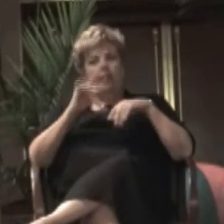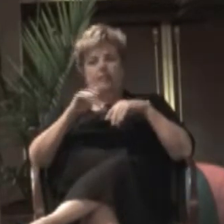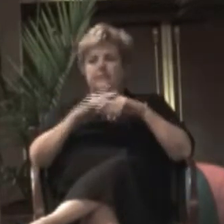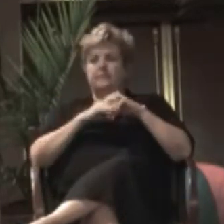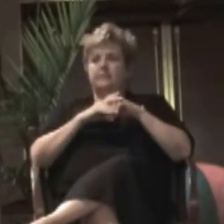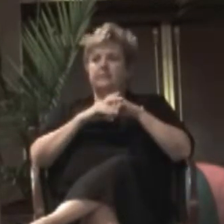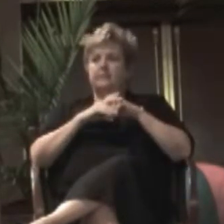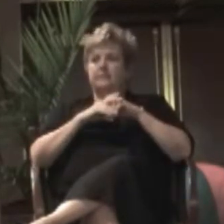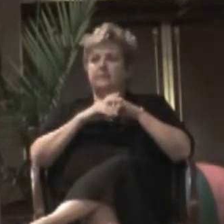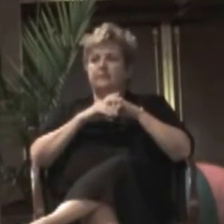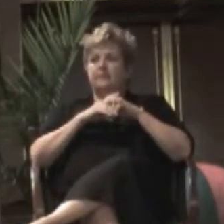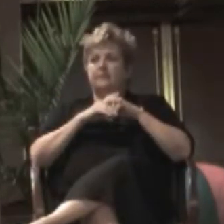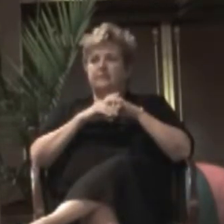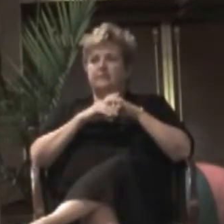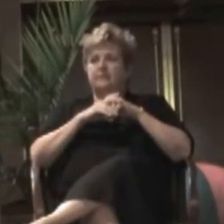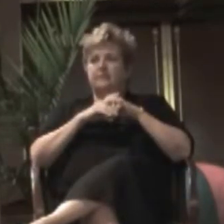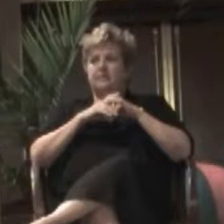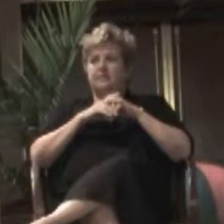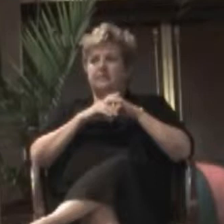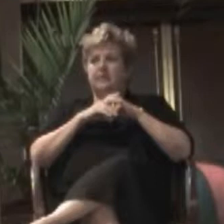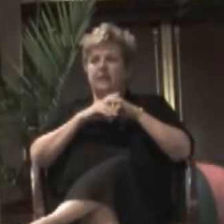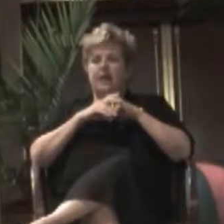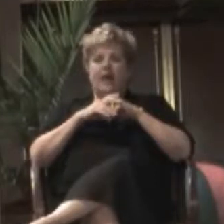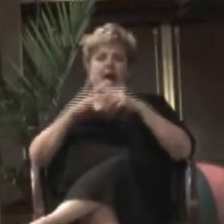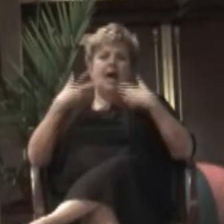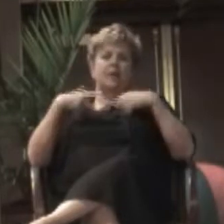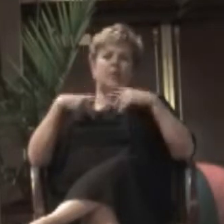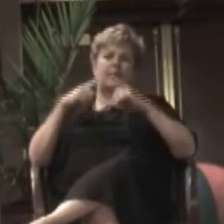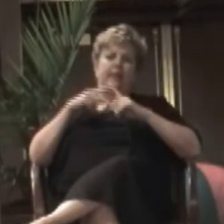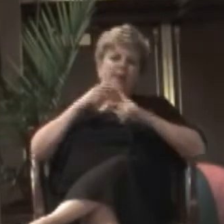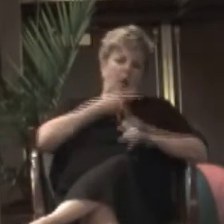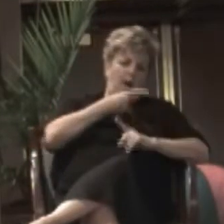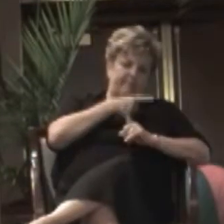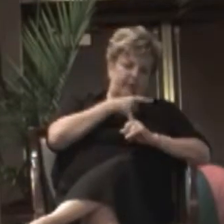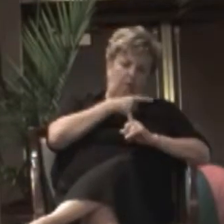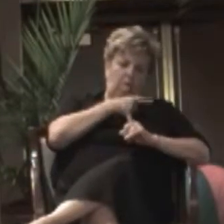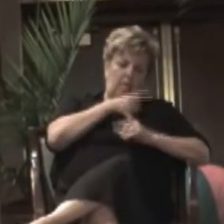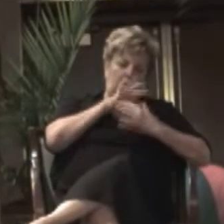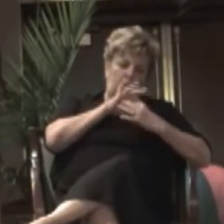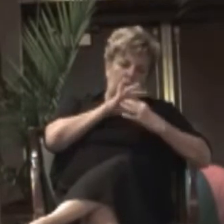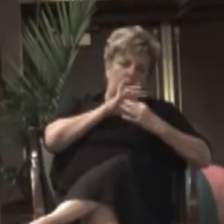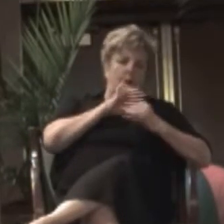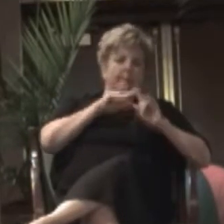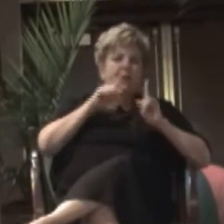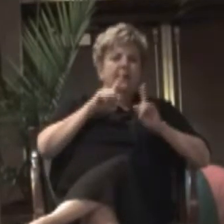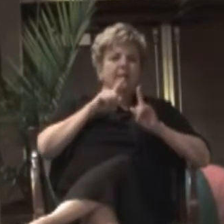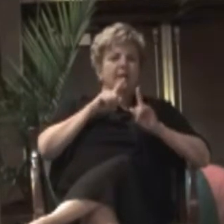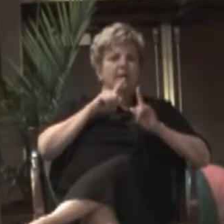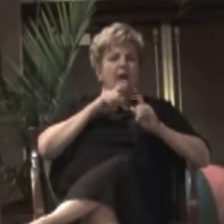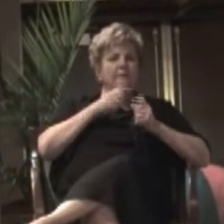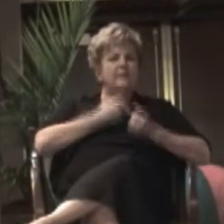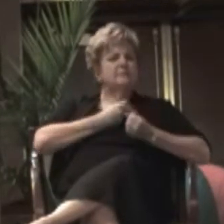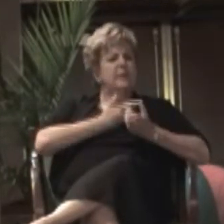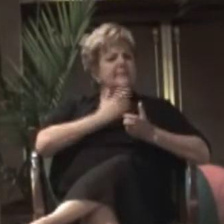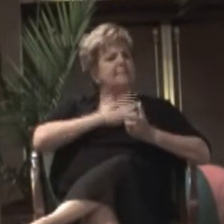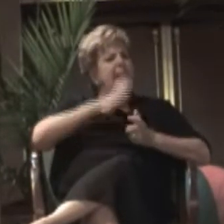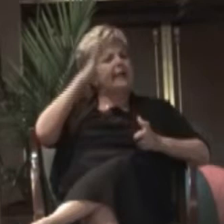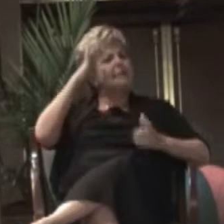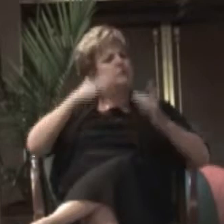about to really get off and editorialize it, but it's not really editorialized. It's expressing concern is what that is.